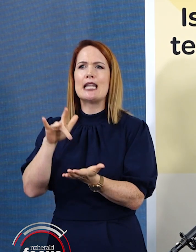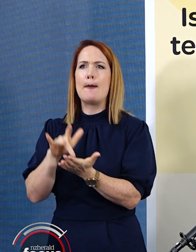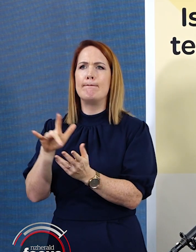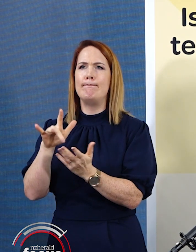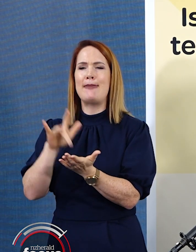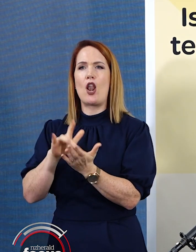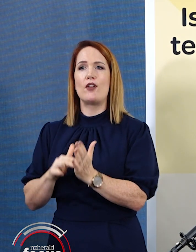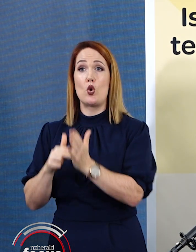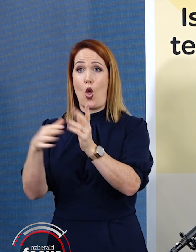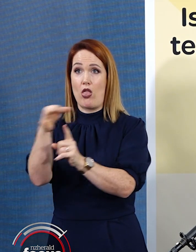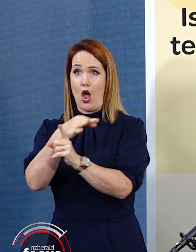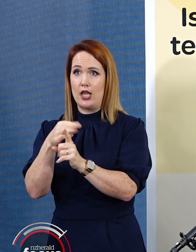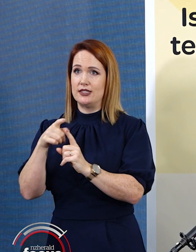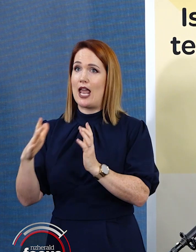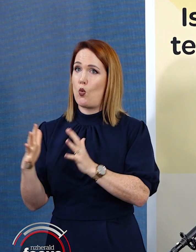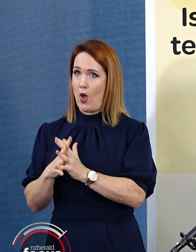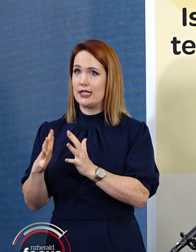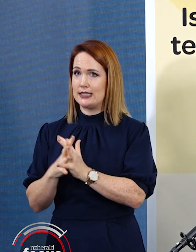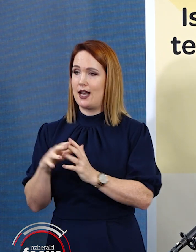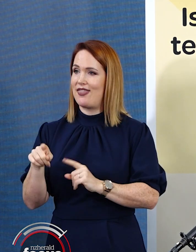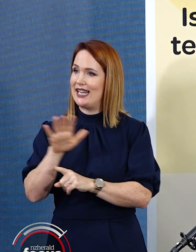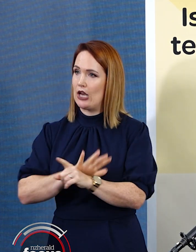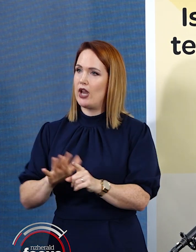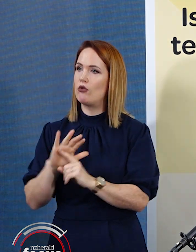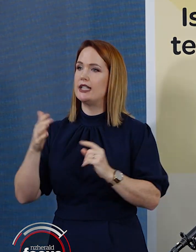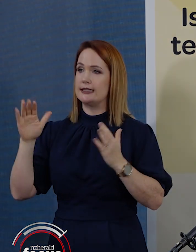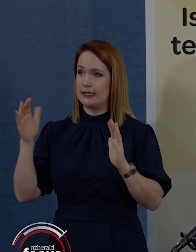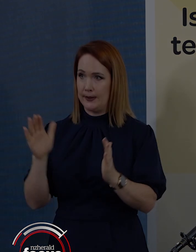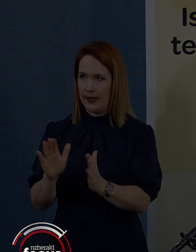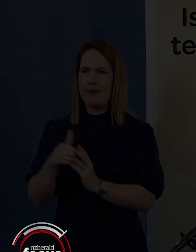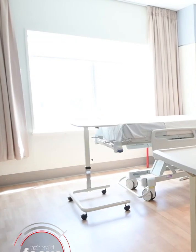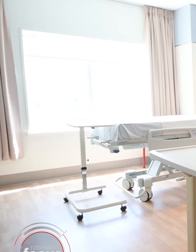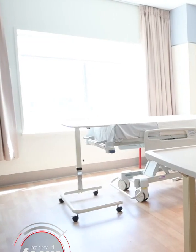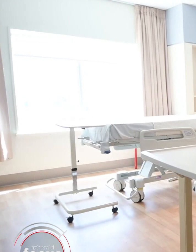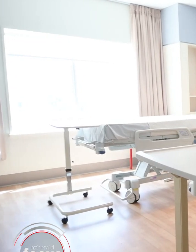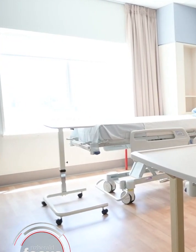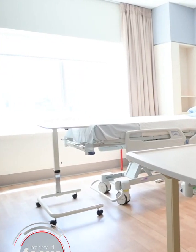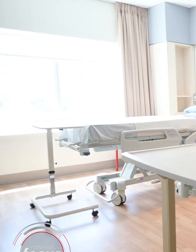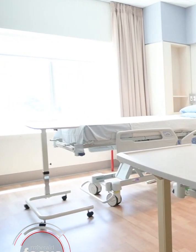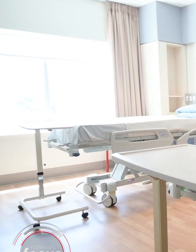and in the Wellington region, but case numbers are still very much on the increase in the South Island.